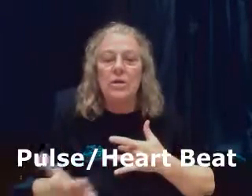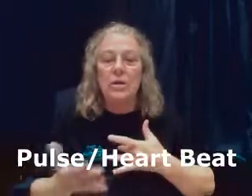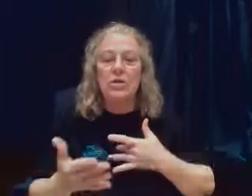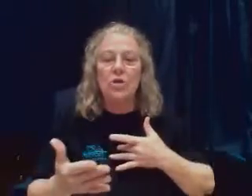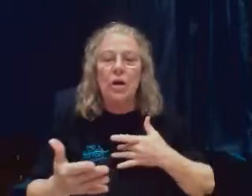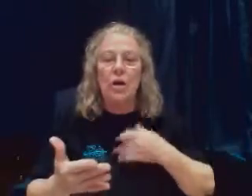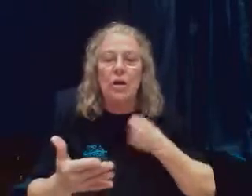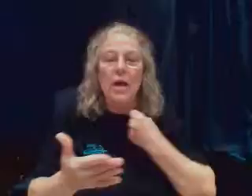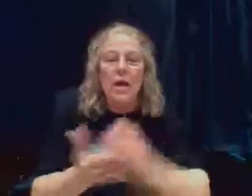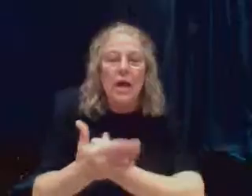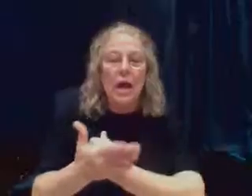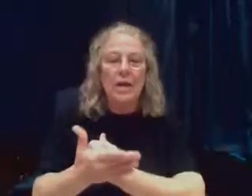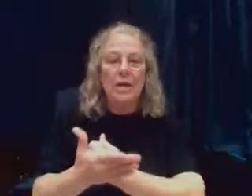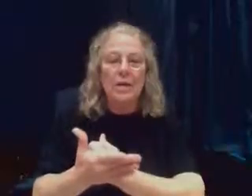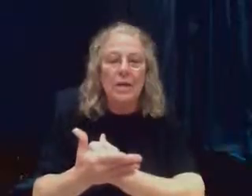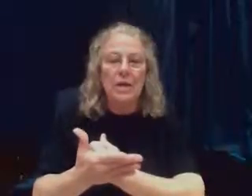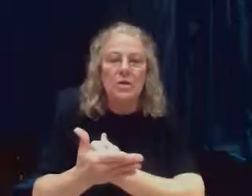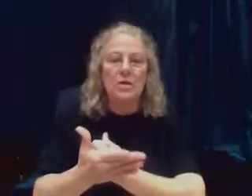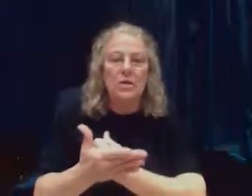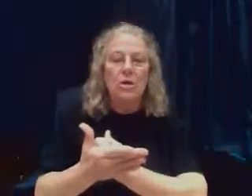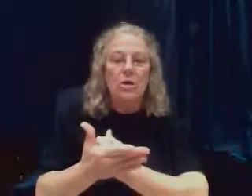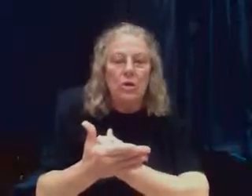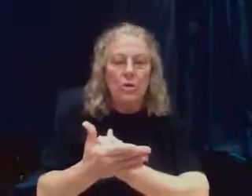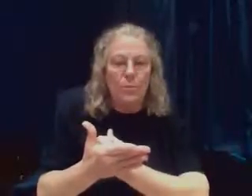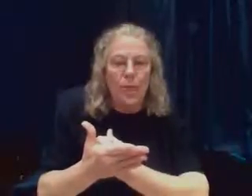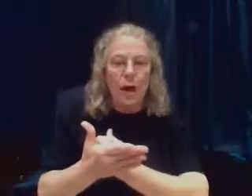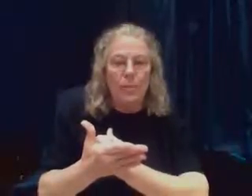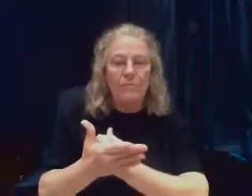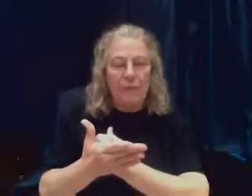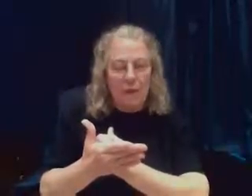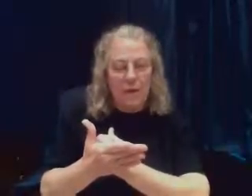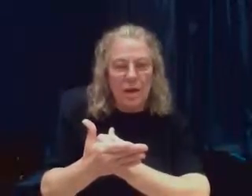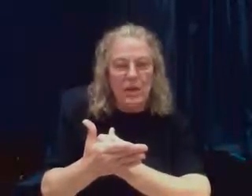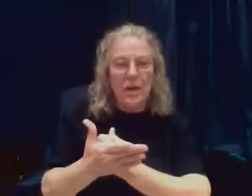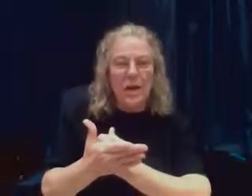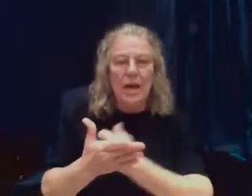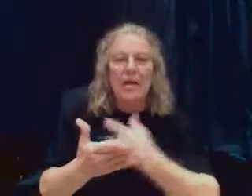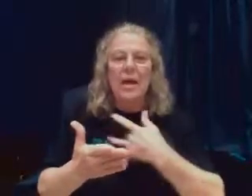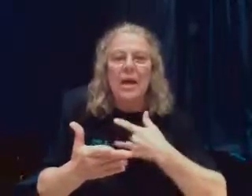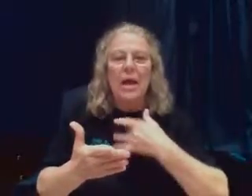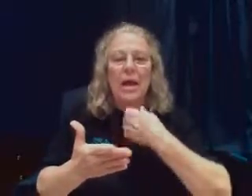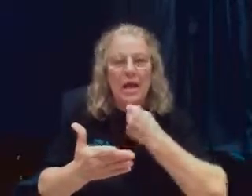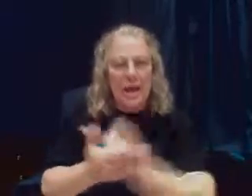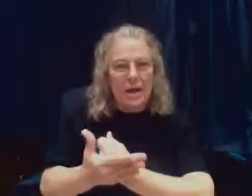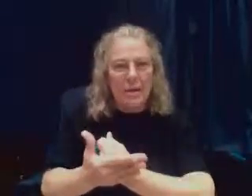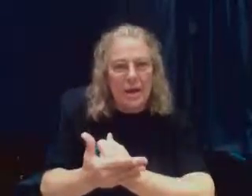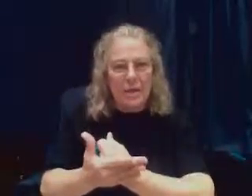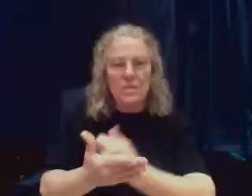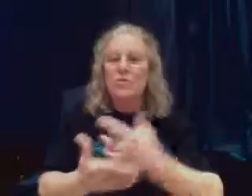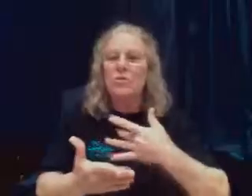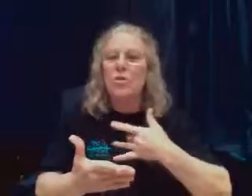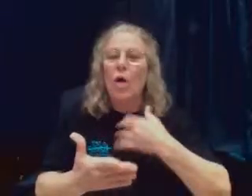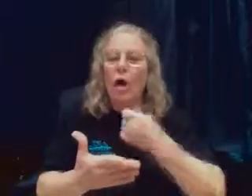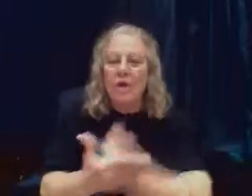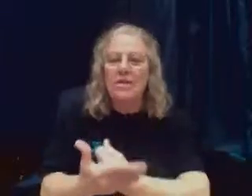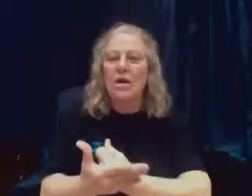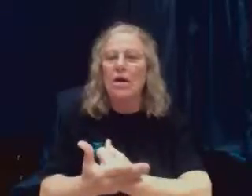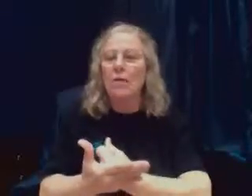touch your heart and come against your palm of your non-dominant hand in a beat. So it's a